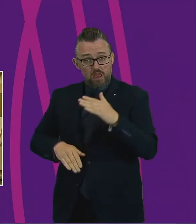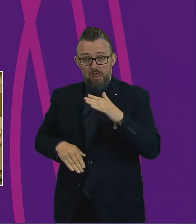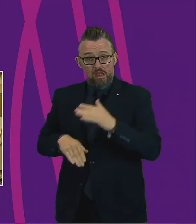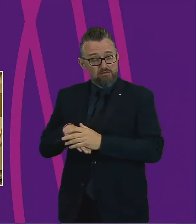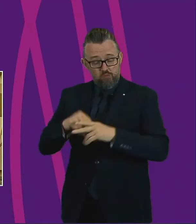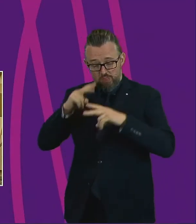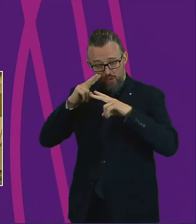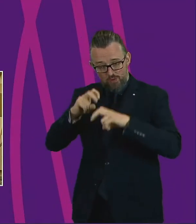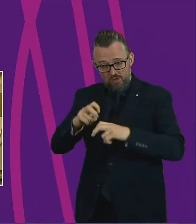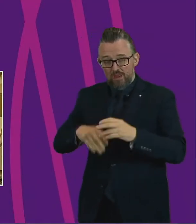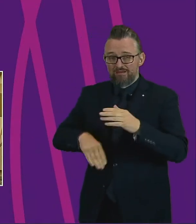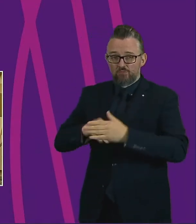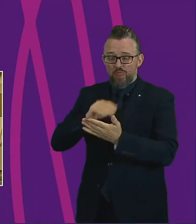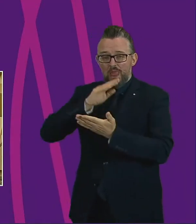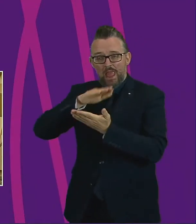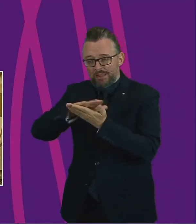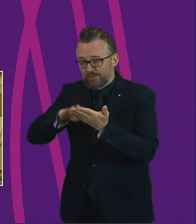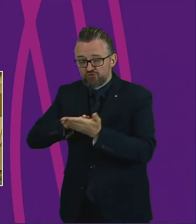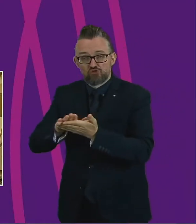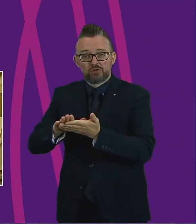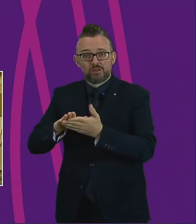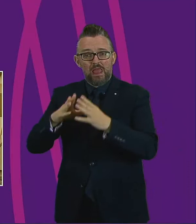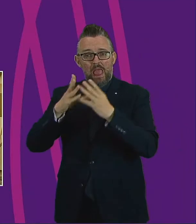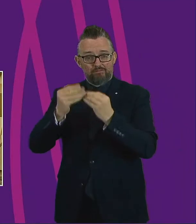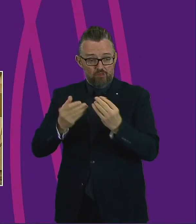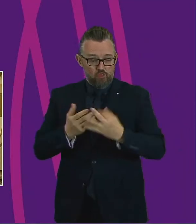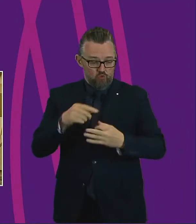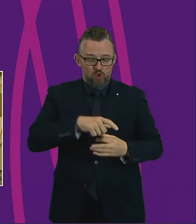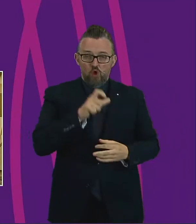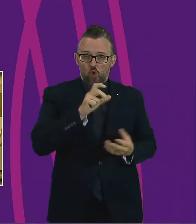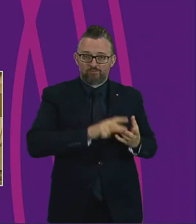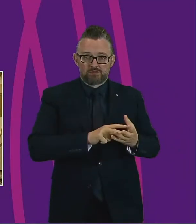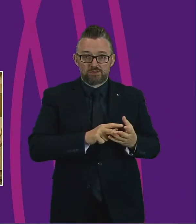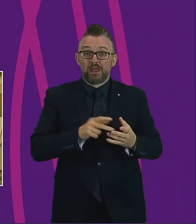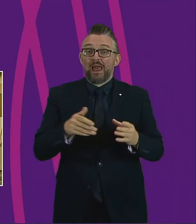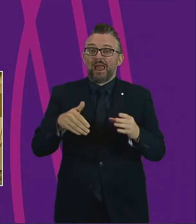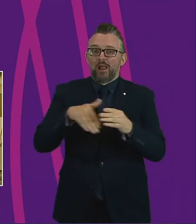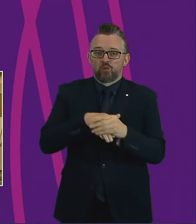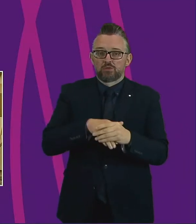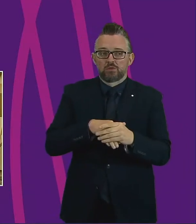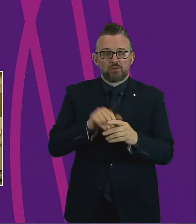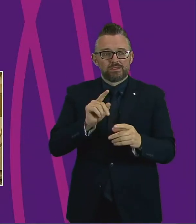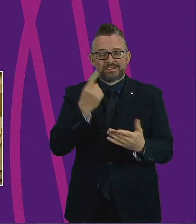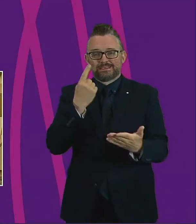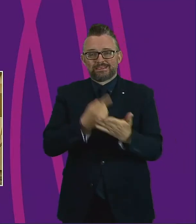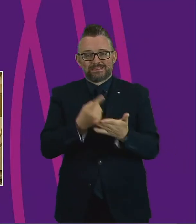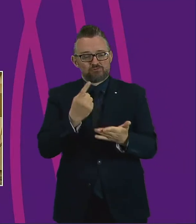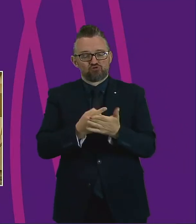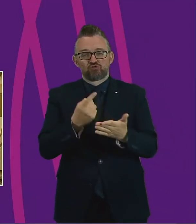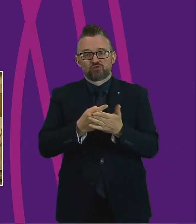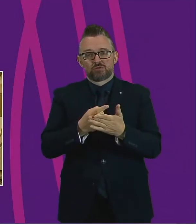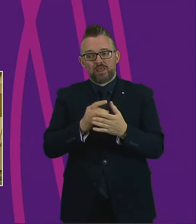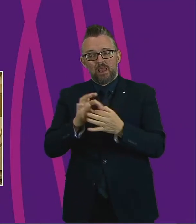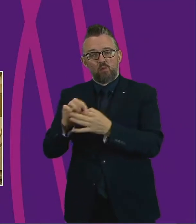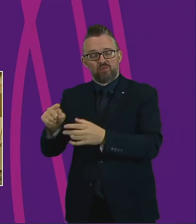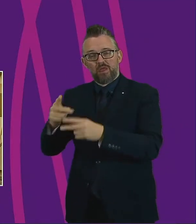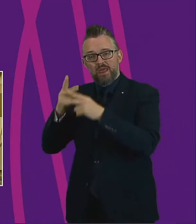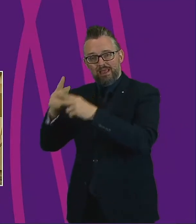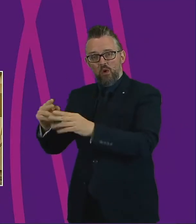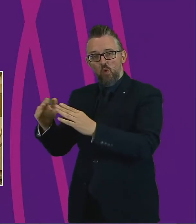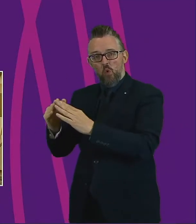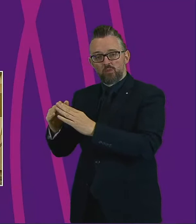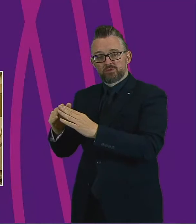investigation, exploration of all aspects of this crisis, including the decision-making and the impact on our care homes, and I think that's really